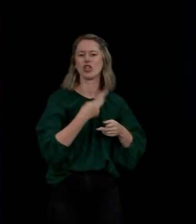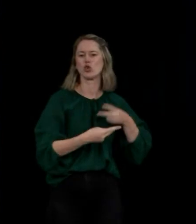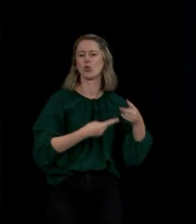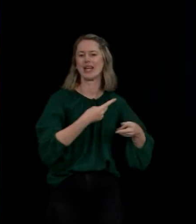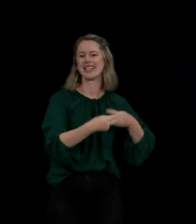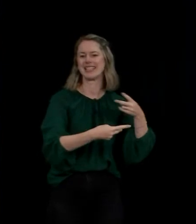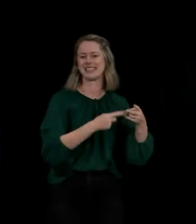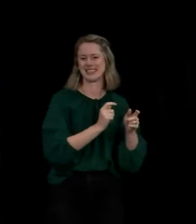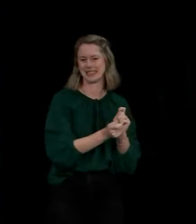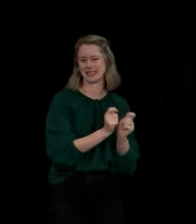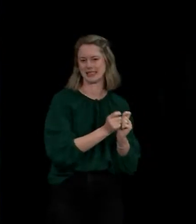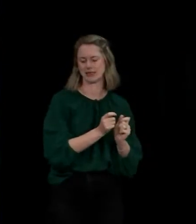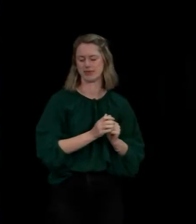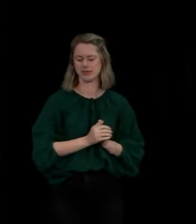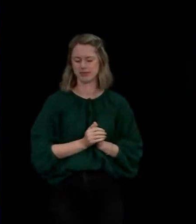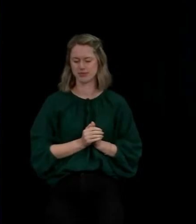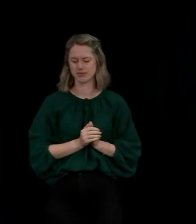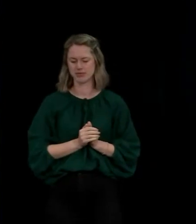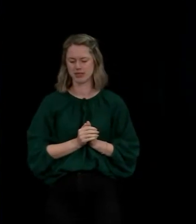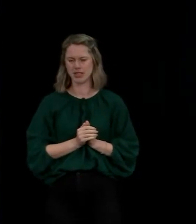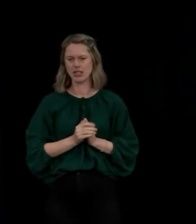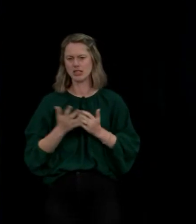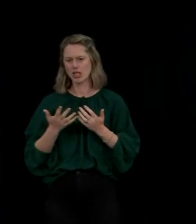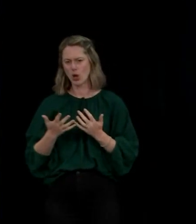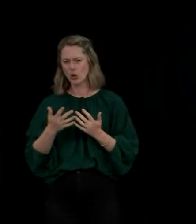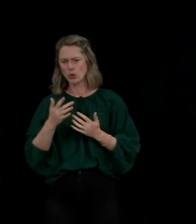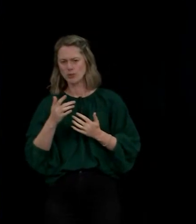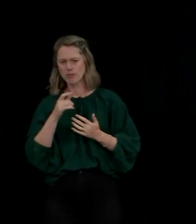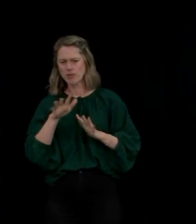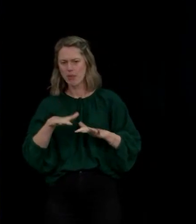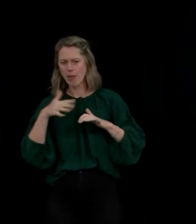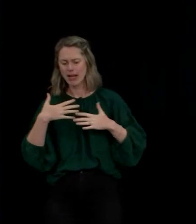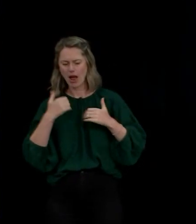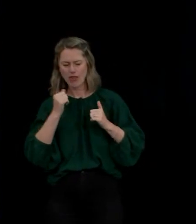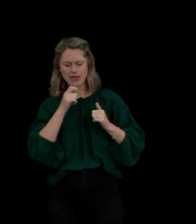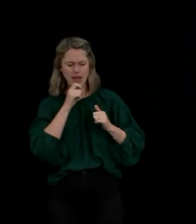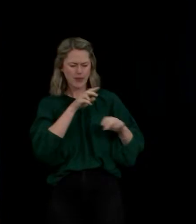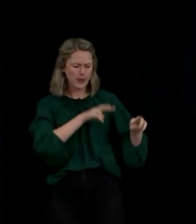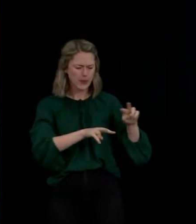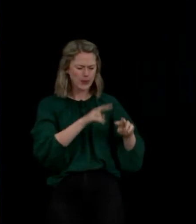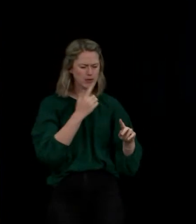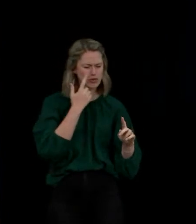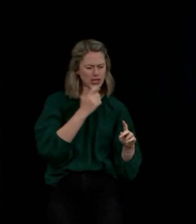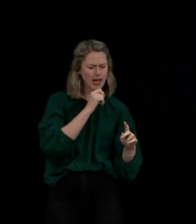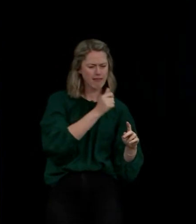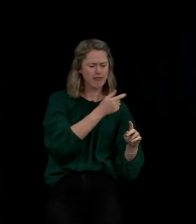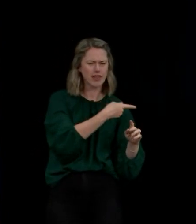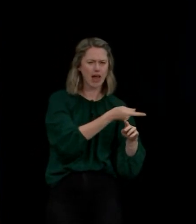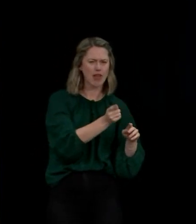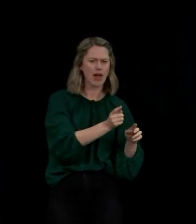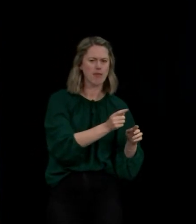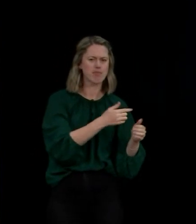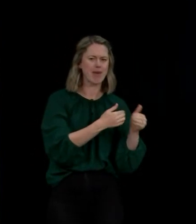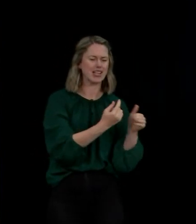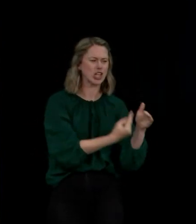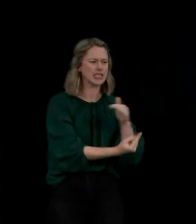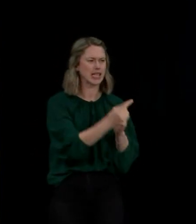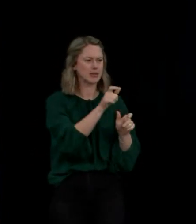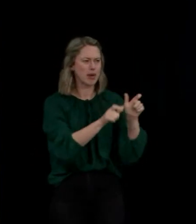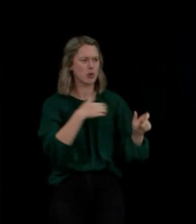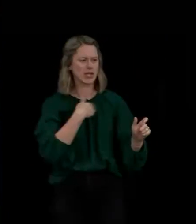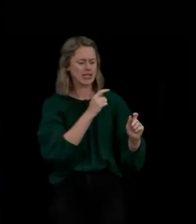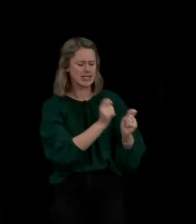testing. Public health staff are just making inquiries today to check if any other staff or returnees require additional testing or other